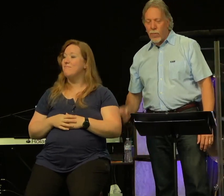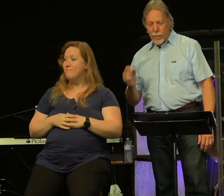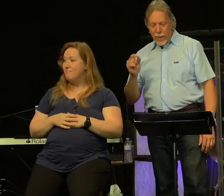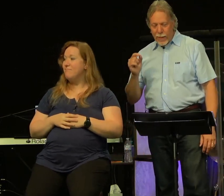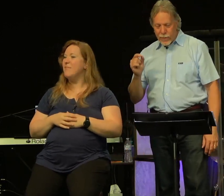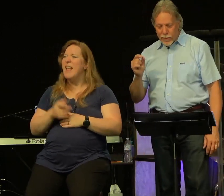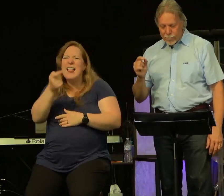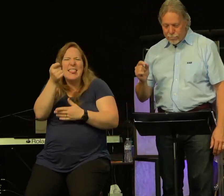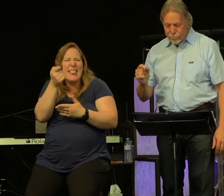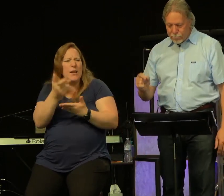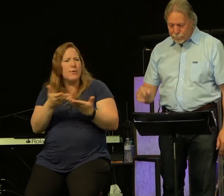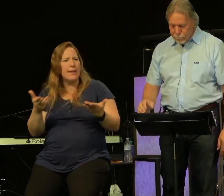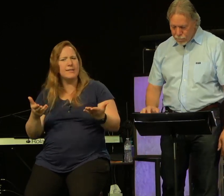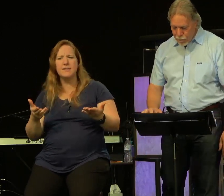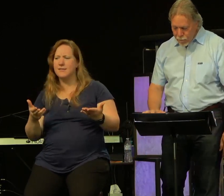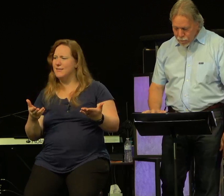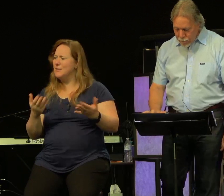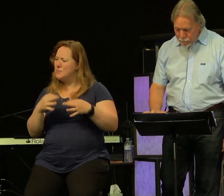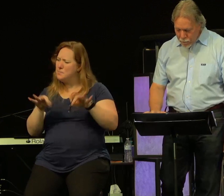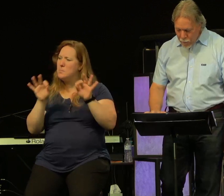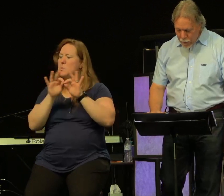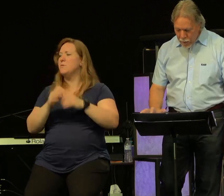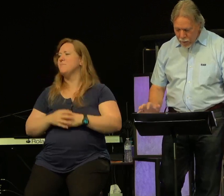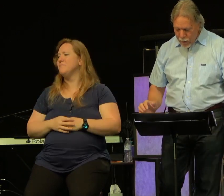The little things.